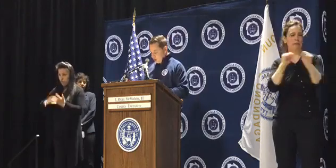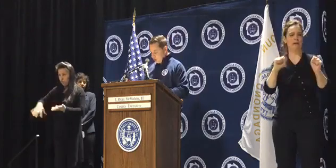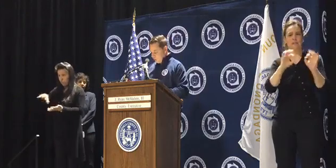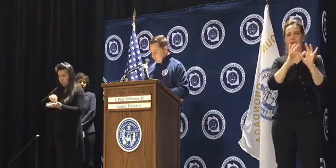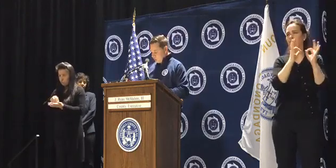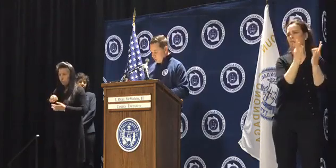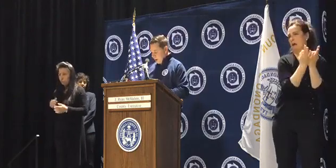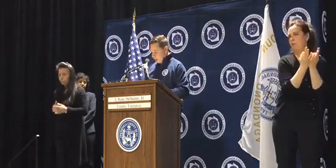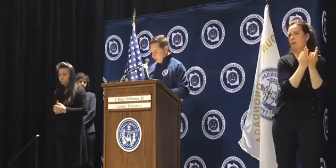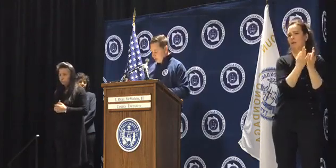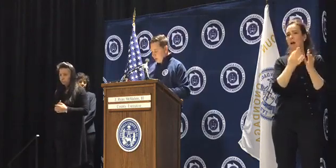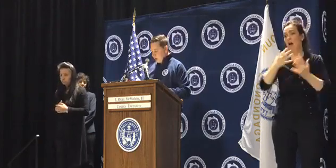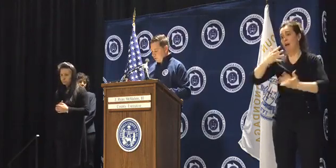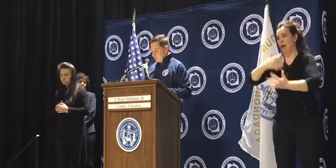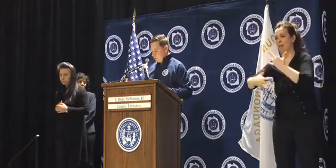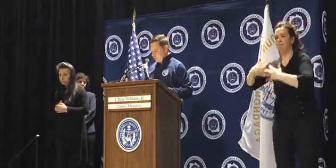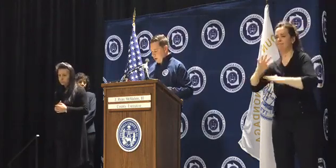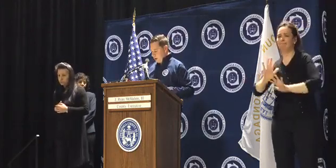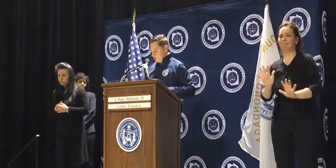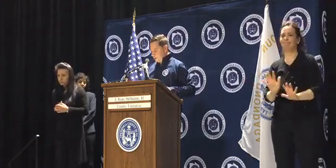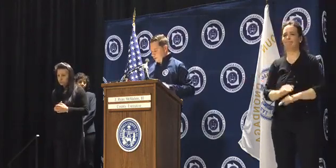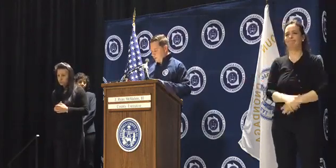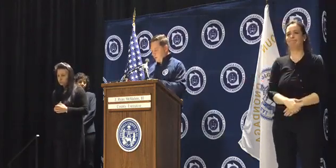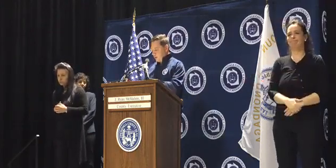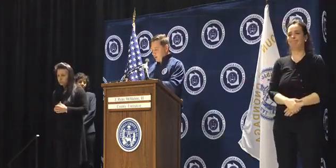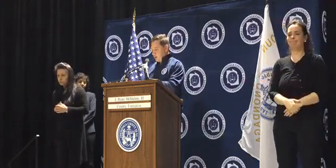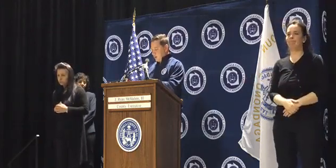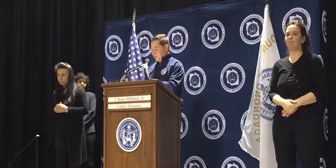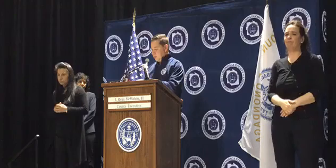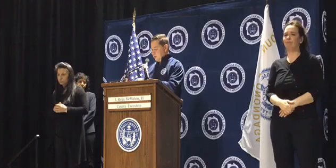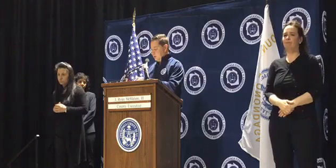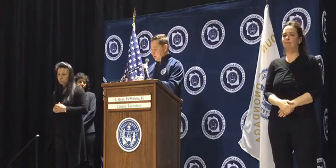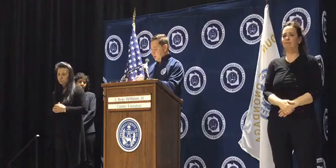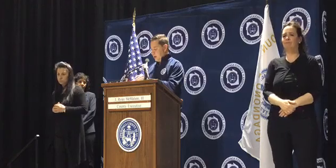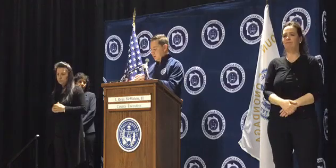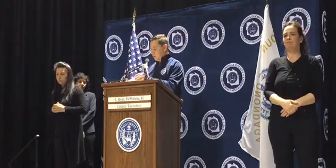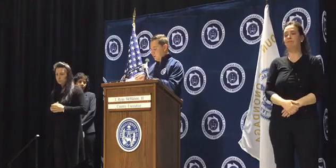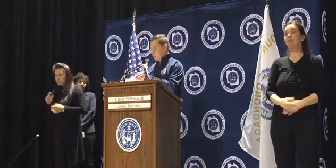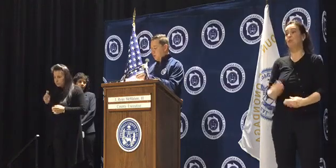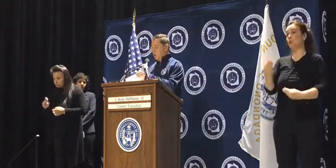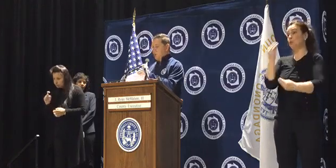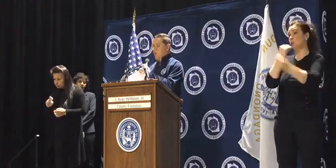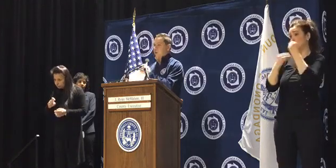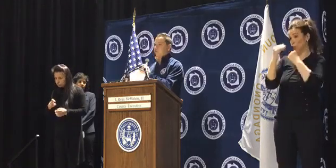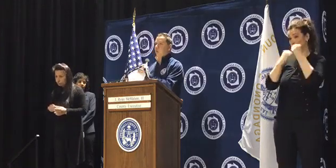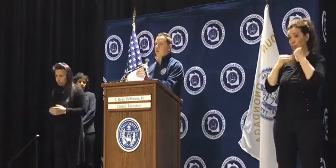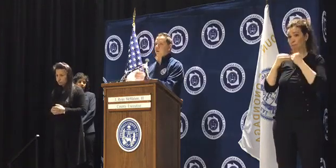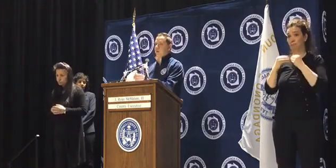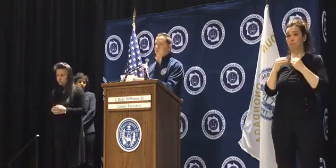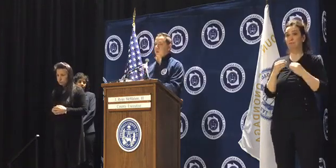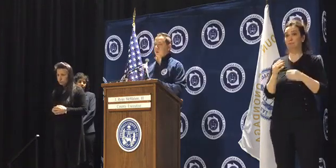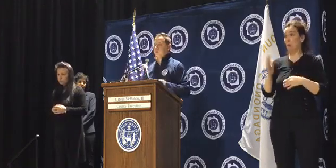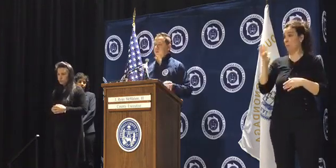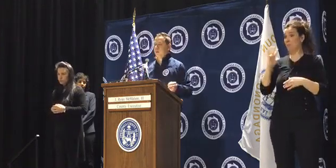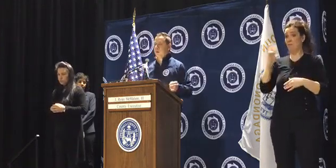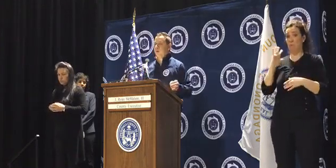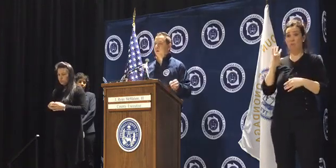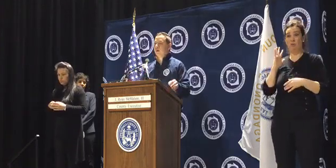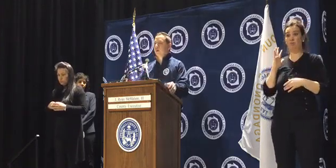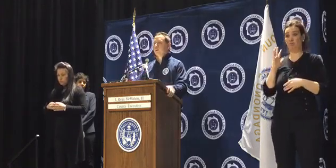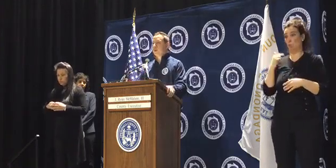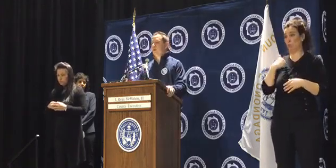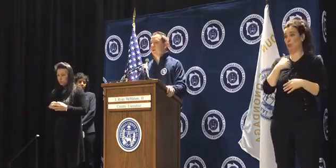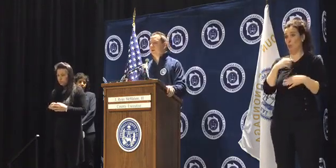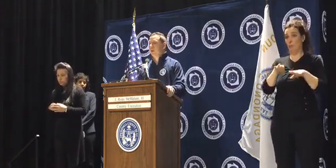Again, our senior and first responder nutrition line is here. This is a line, since we've opened it up, we've had 400 requests from the